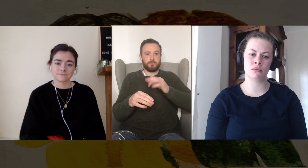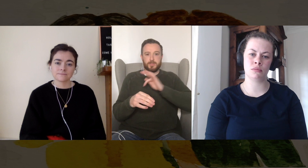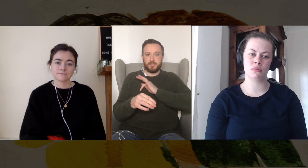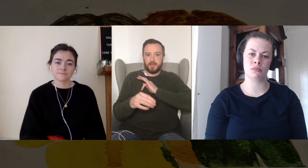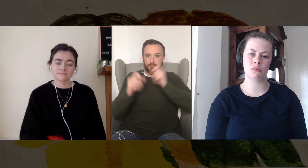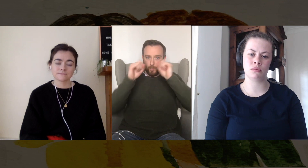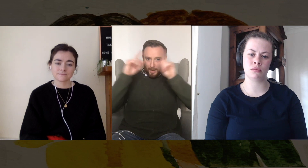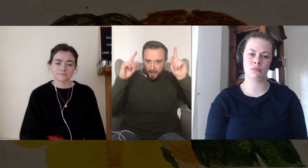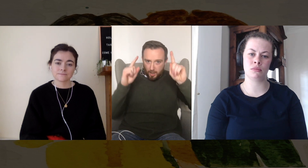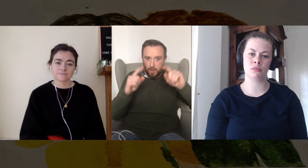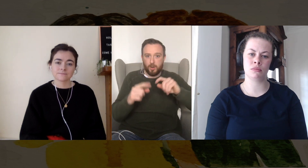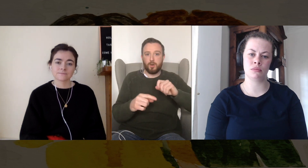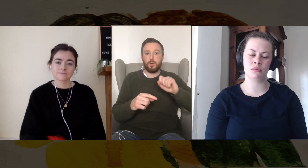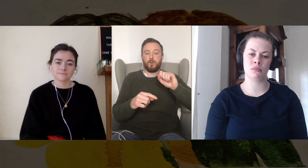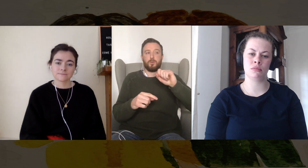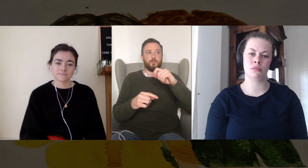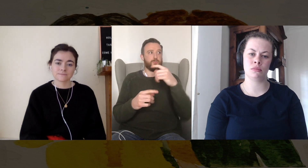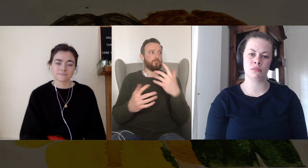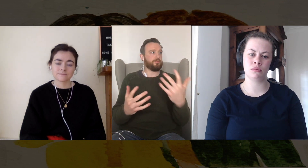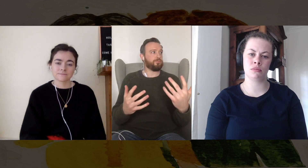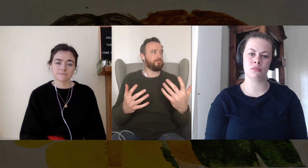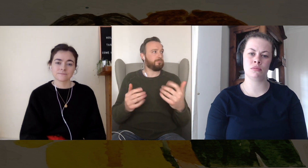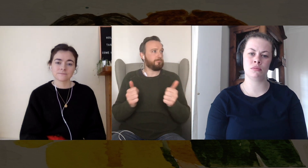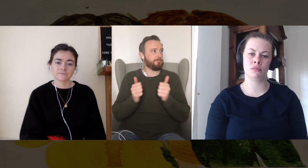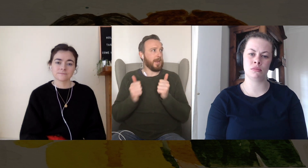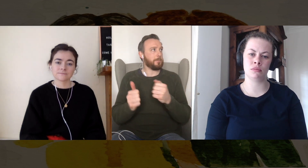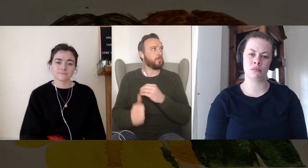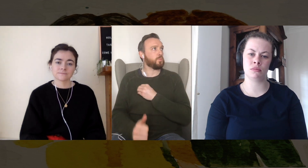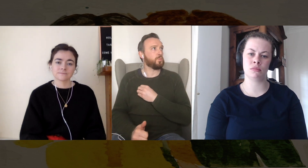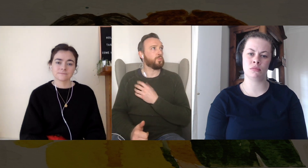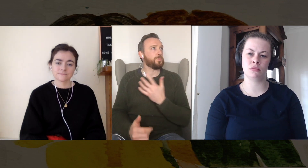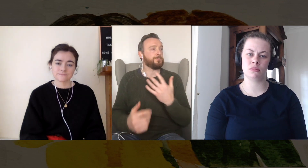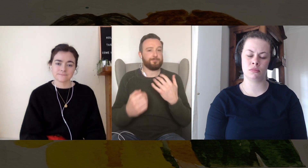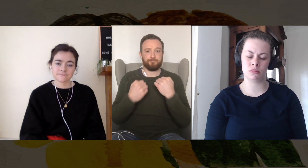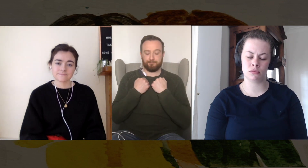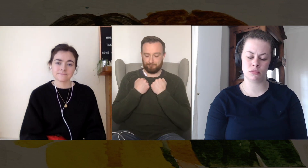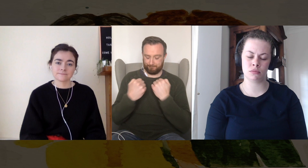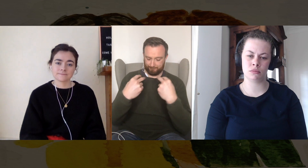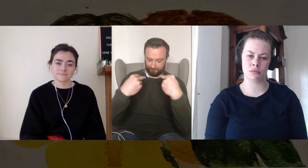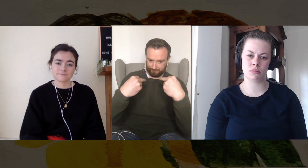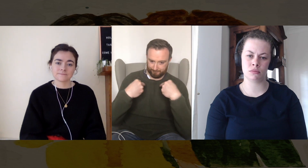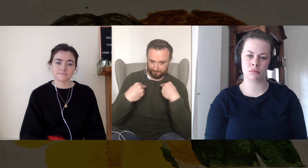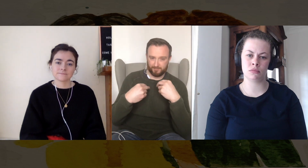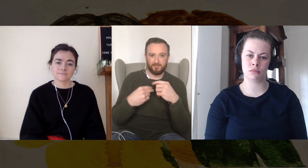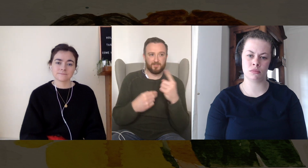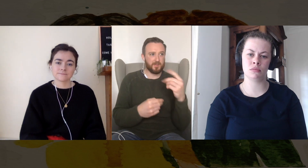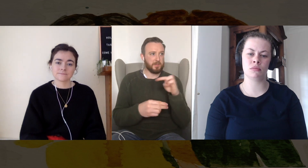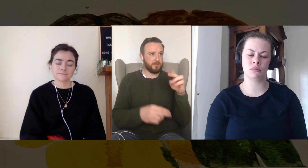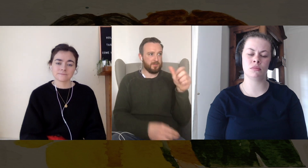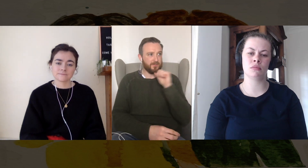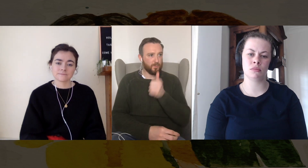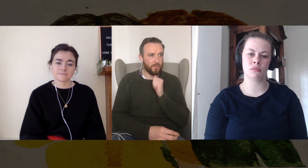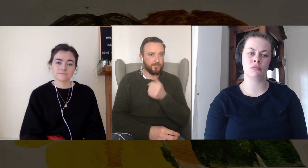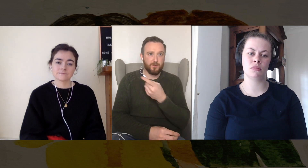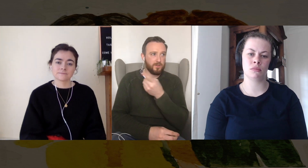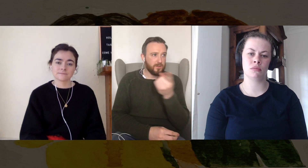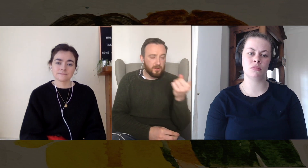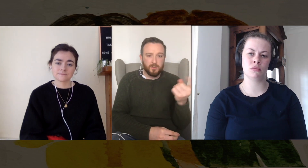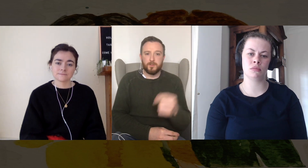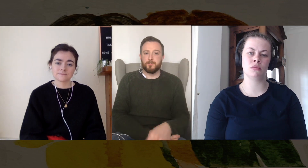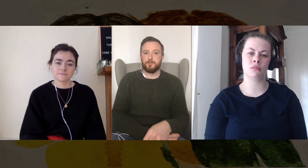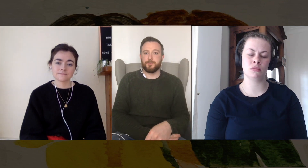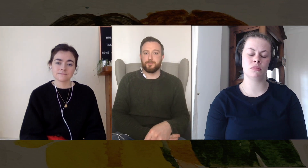notice those things. But I think people are losing the ability to do that, and lots of people I meet